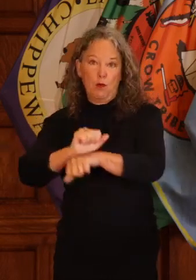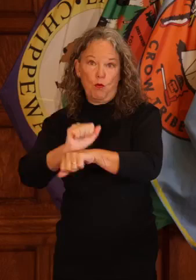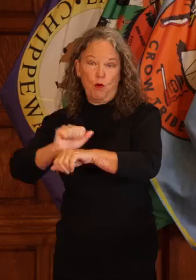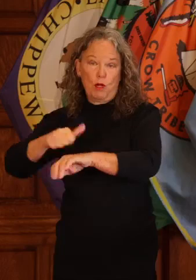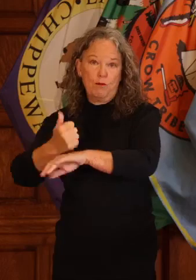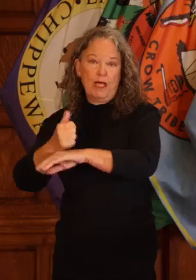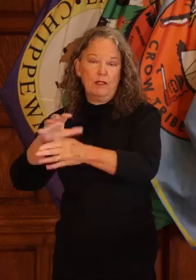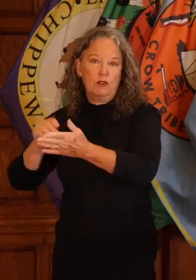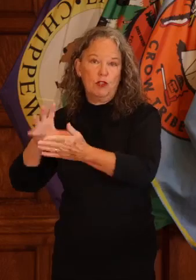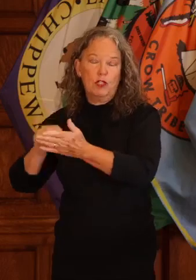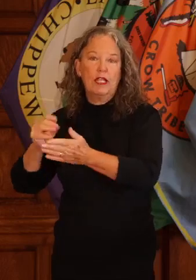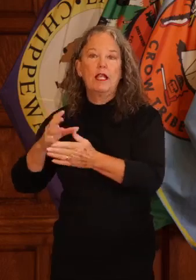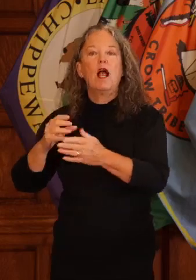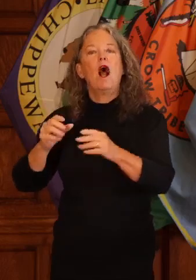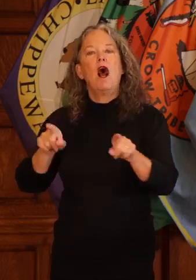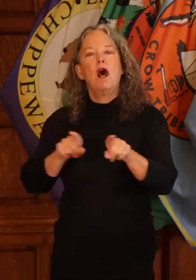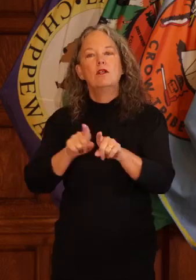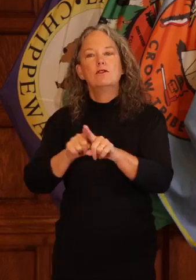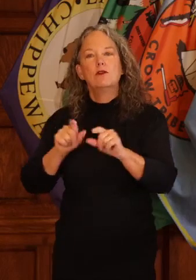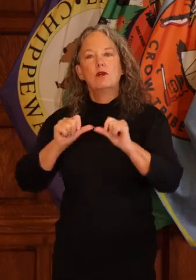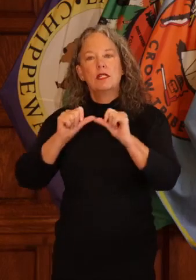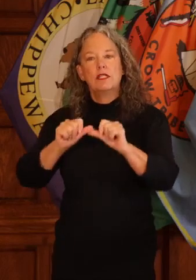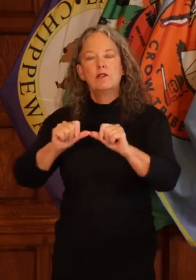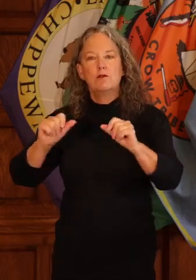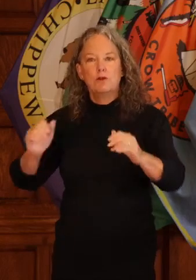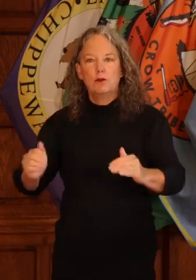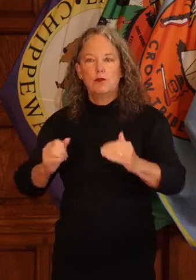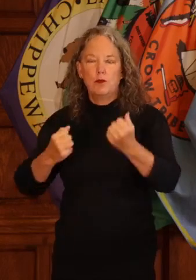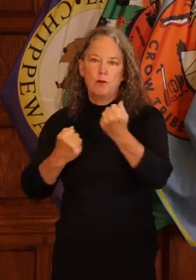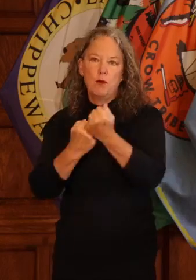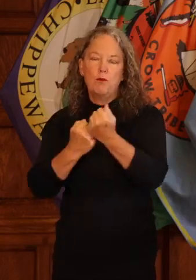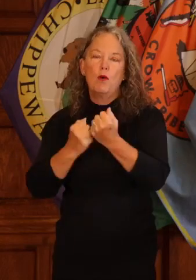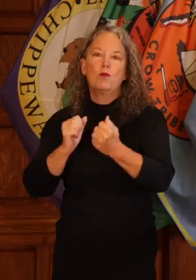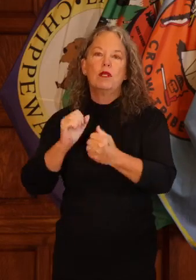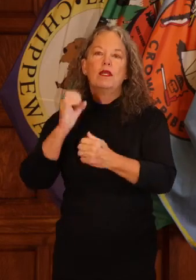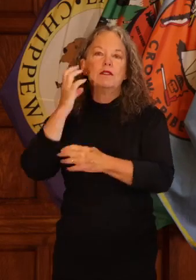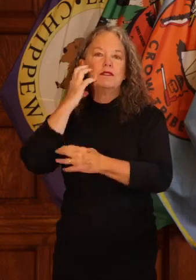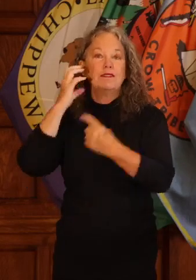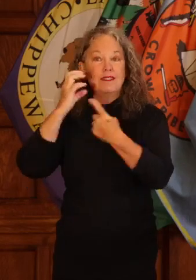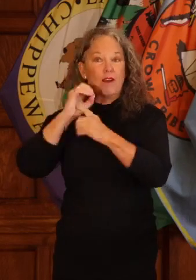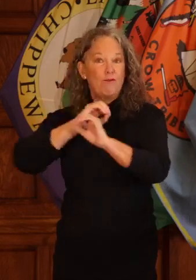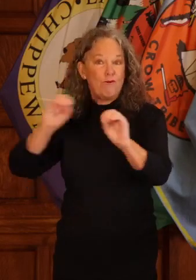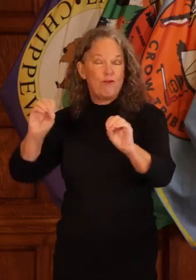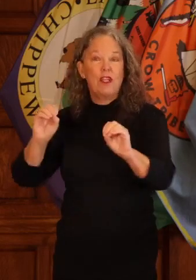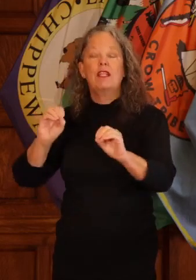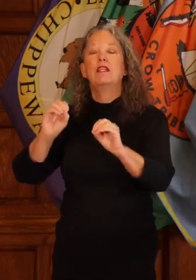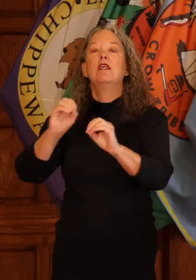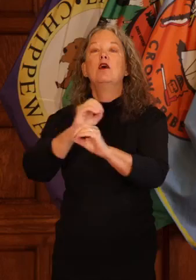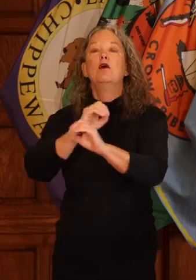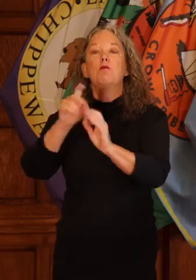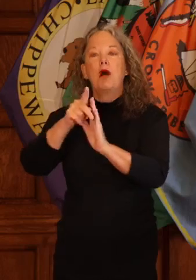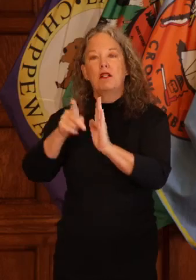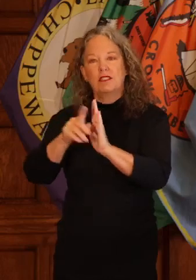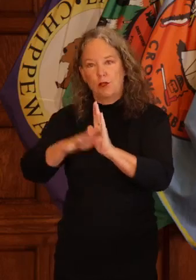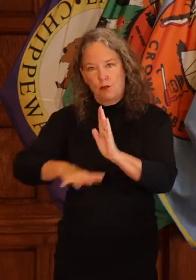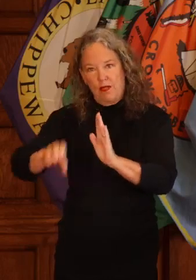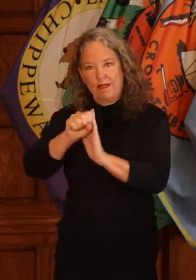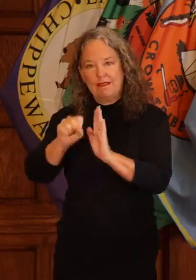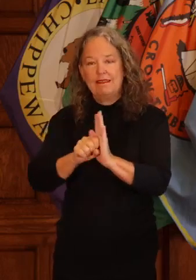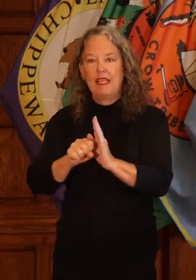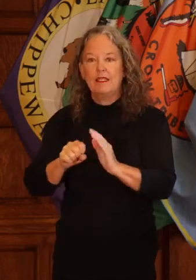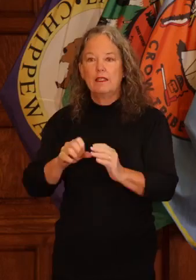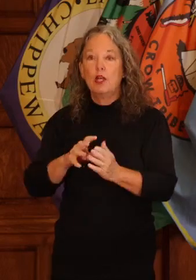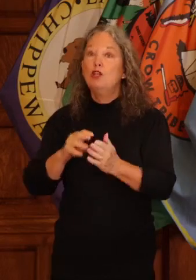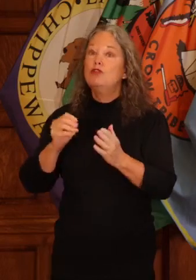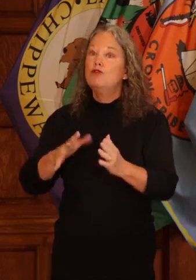we're continuing to promote our cell phone-free policies across the state. Students